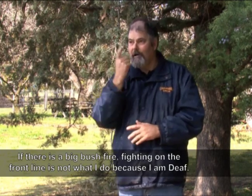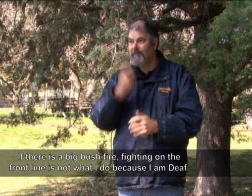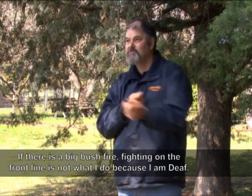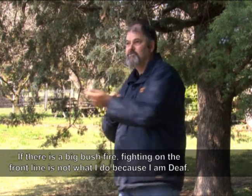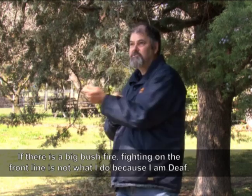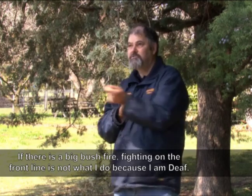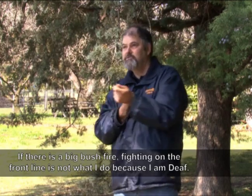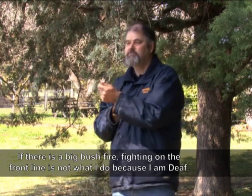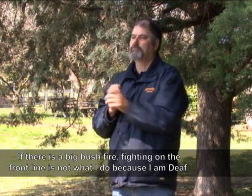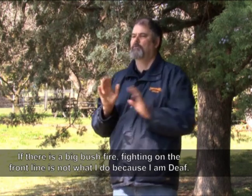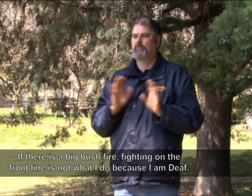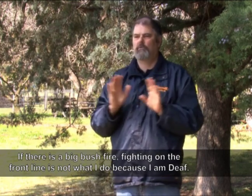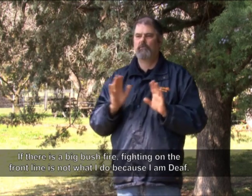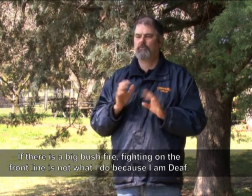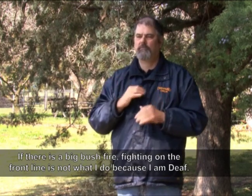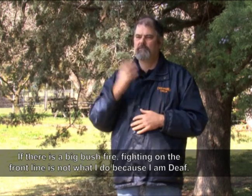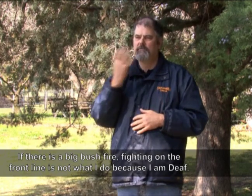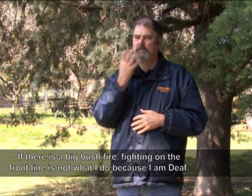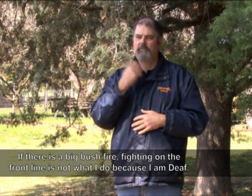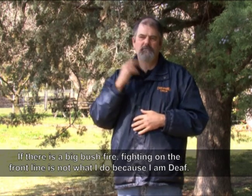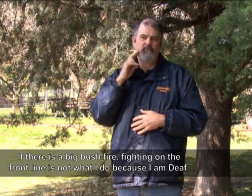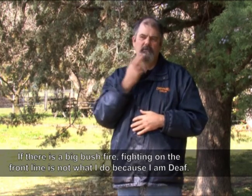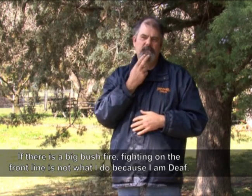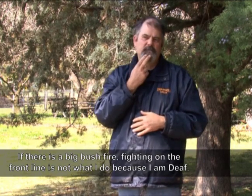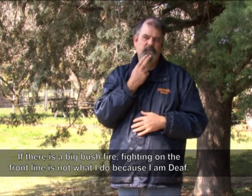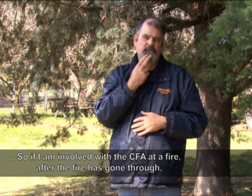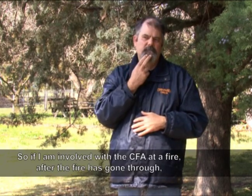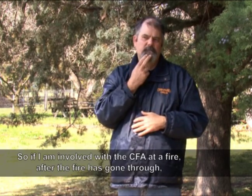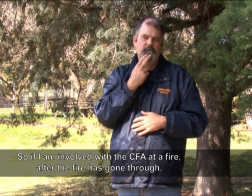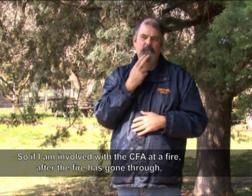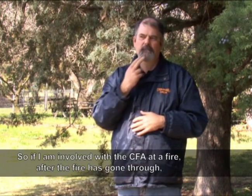If there's a big bushfire, for example, fighting on the front line is not what I do because I am deaf.